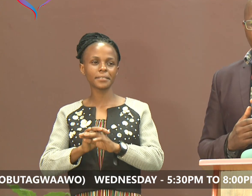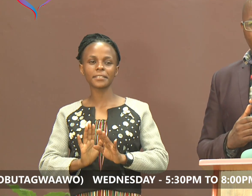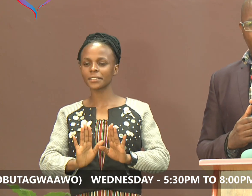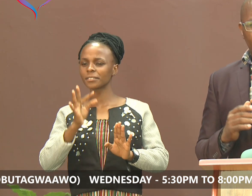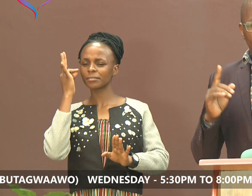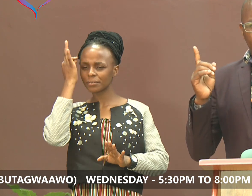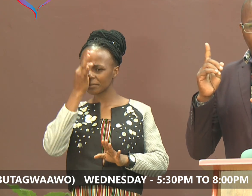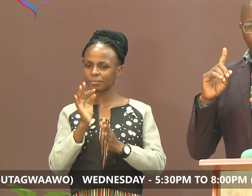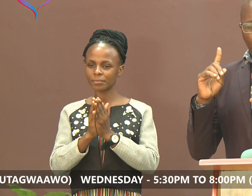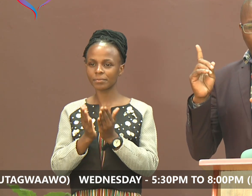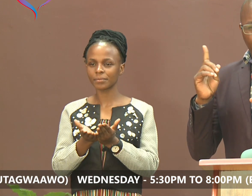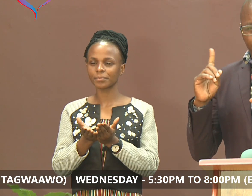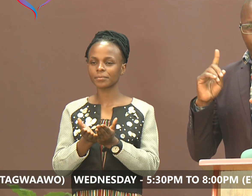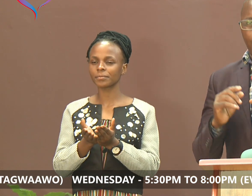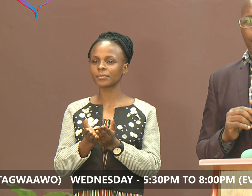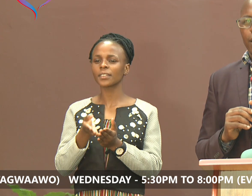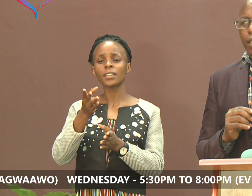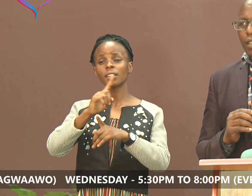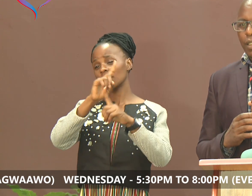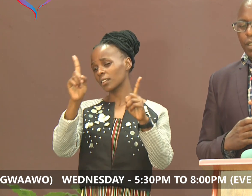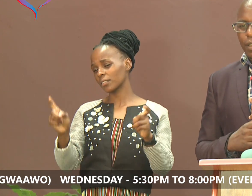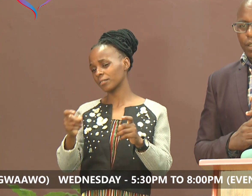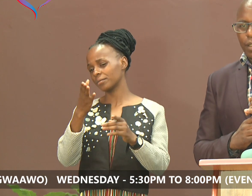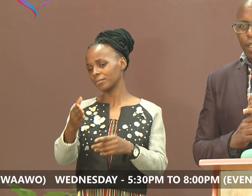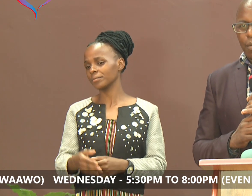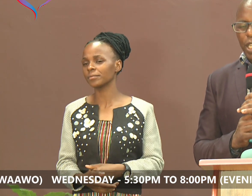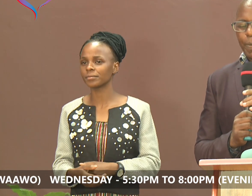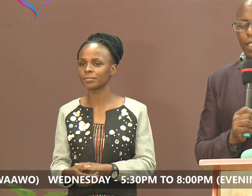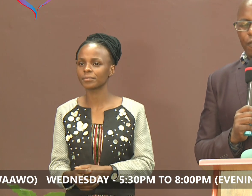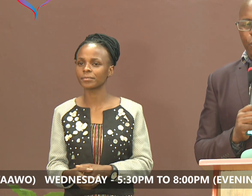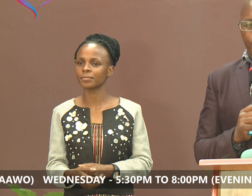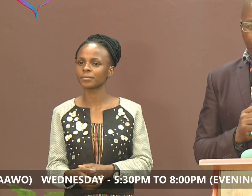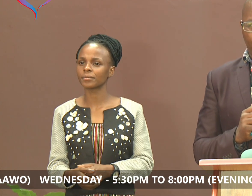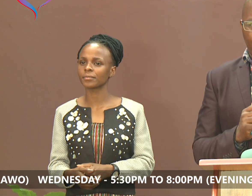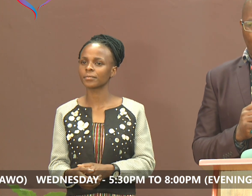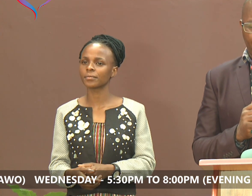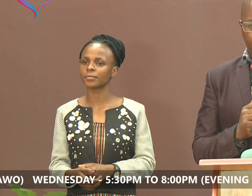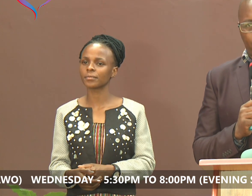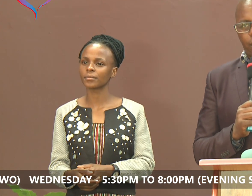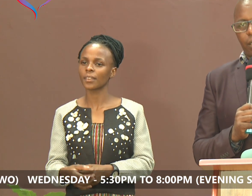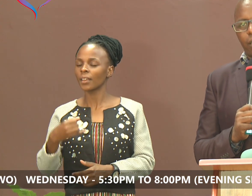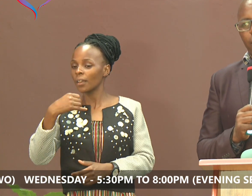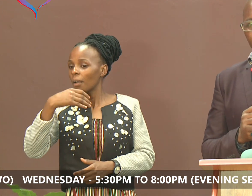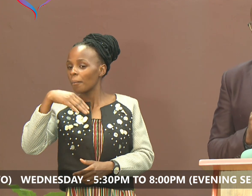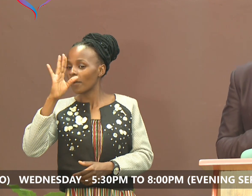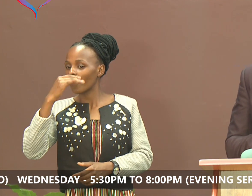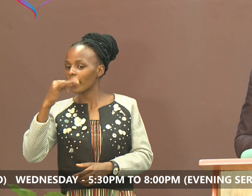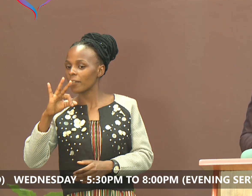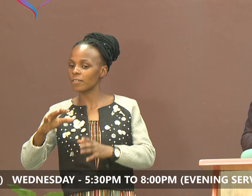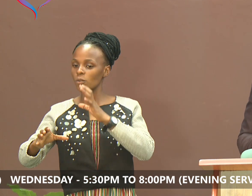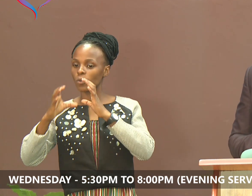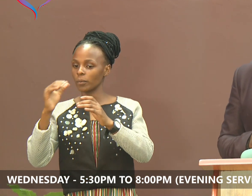But he says I'm quiet. There are questions there. Wabira webibuzo bingi. More especially if you are dealing with opposite sex.